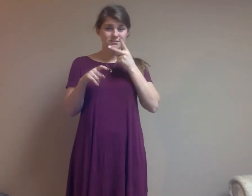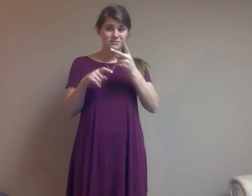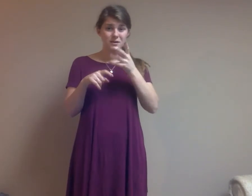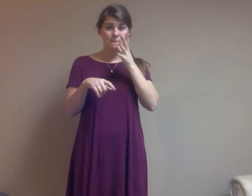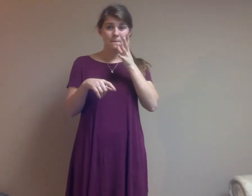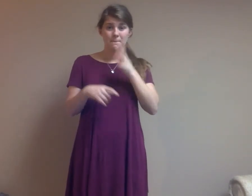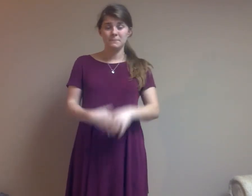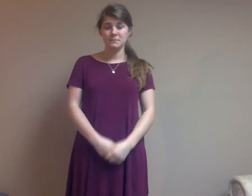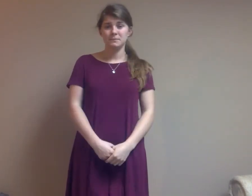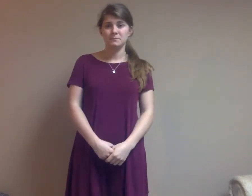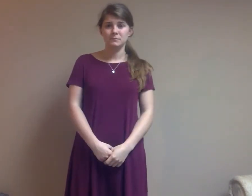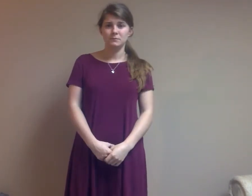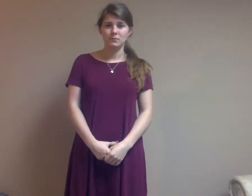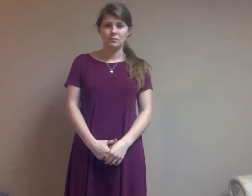You're going to see your mum on Friday, aren't you?